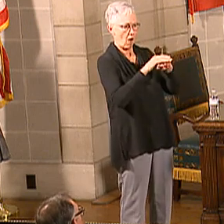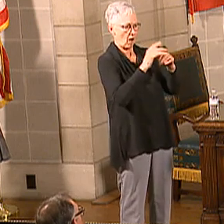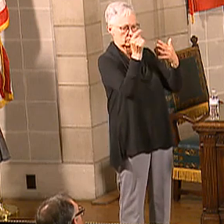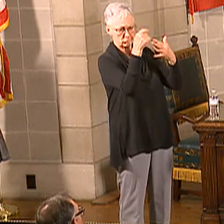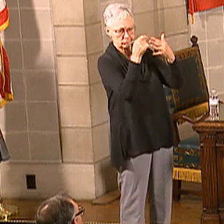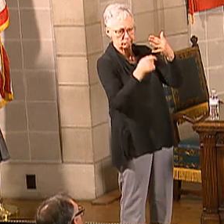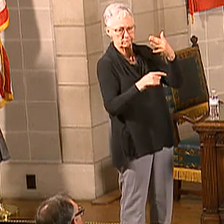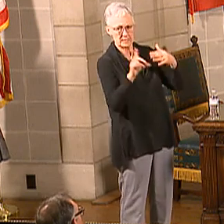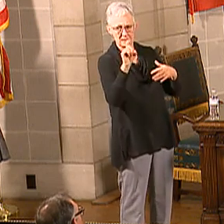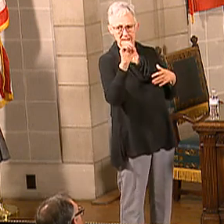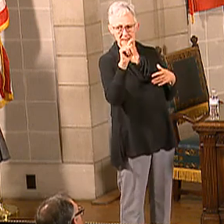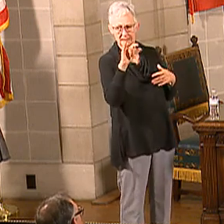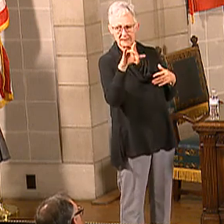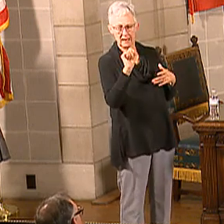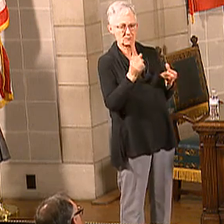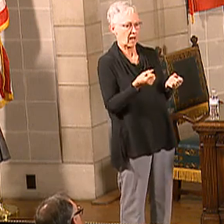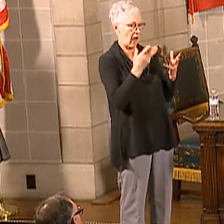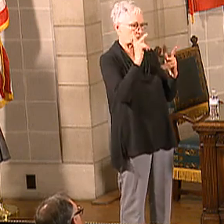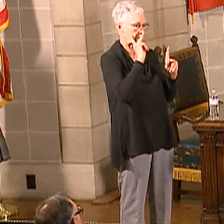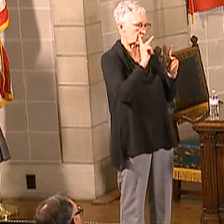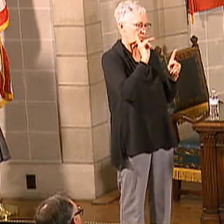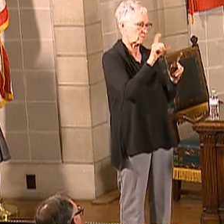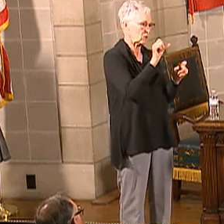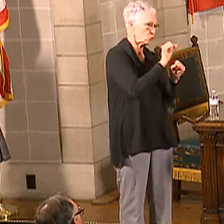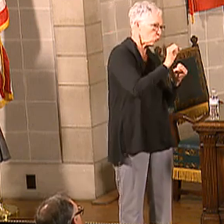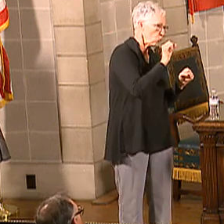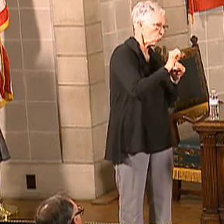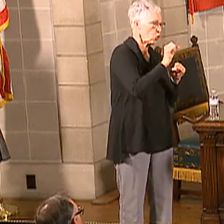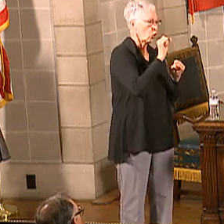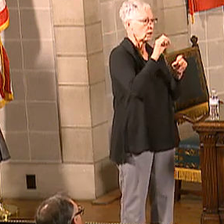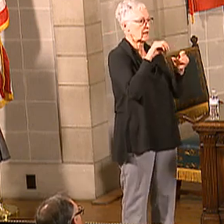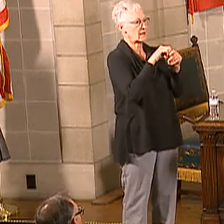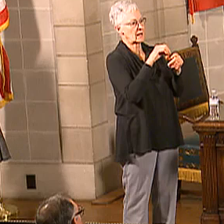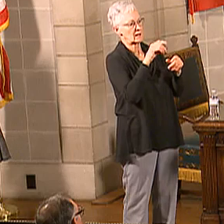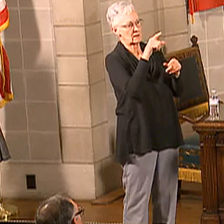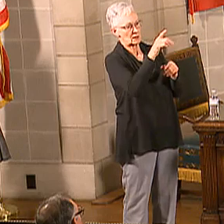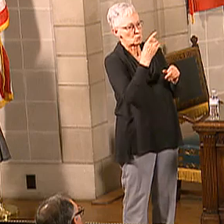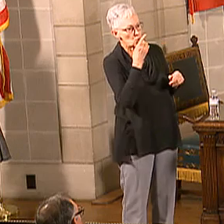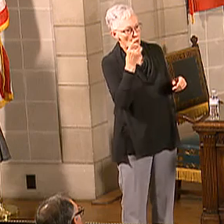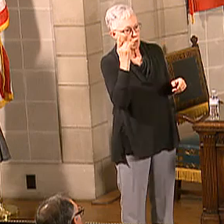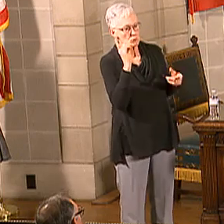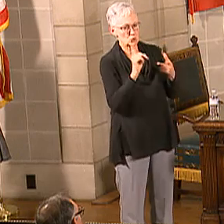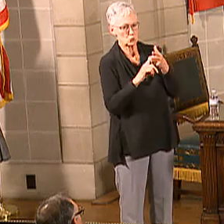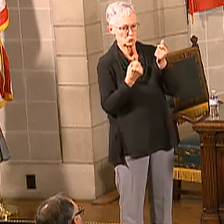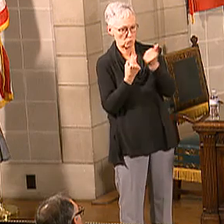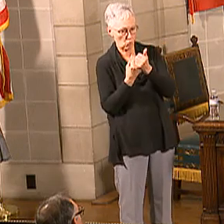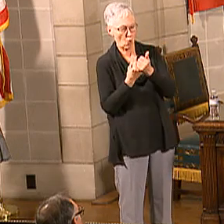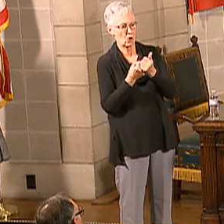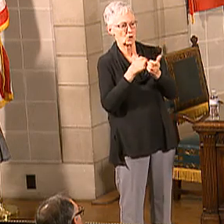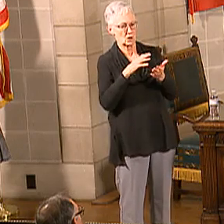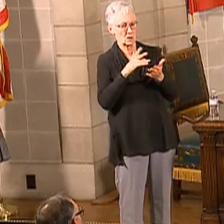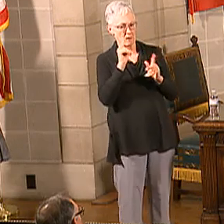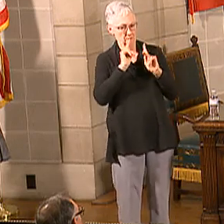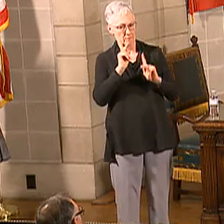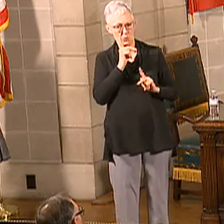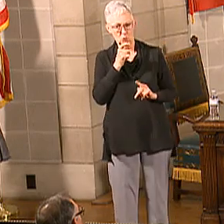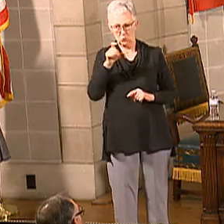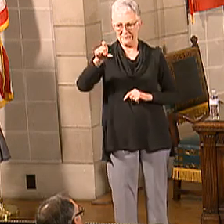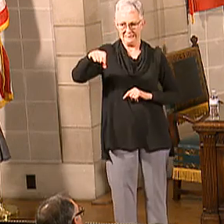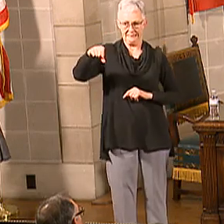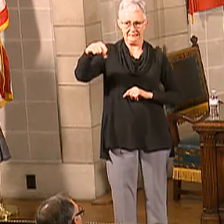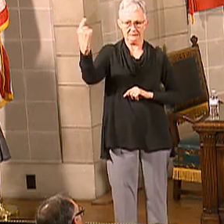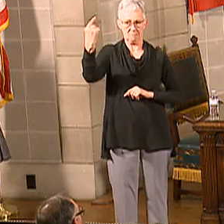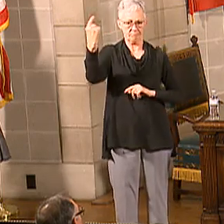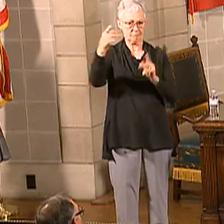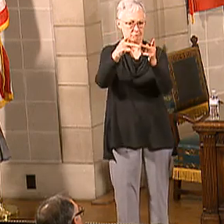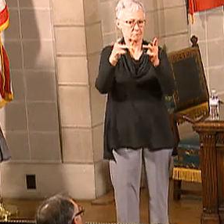along with that to be able to actually receive people. And we'll give you further updates on that as we go along. But certainly, part of what we want to do is make sure, again, this is a place where people